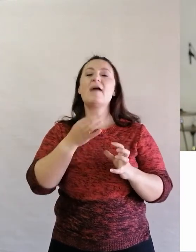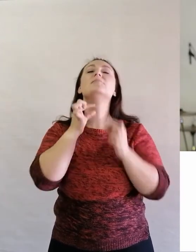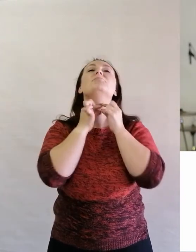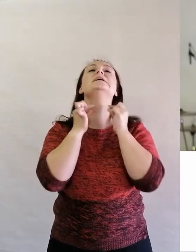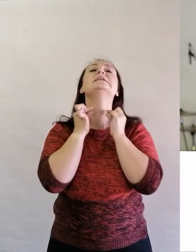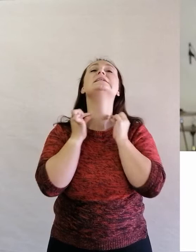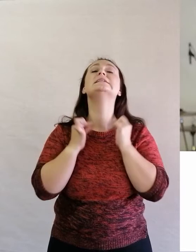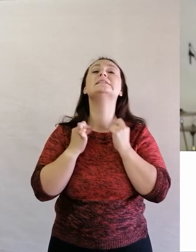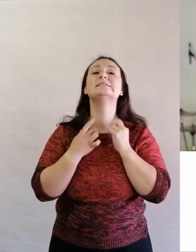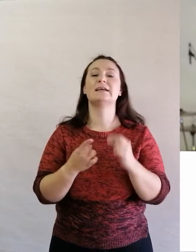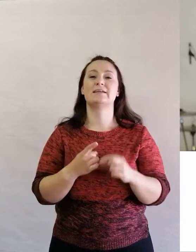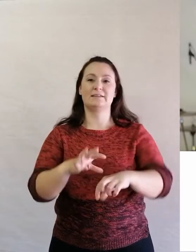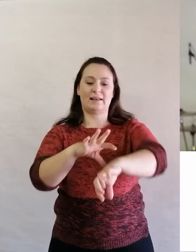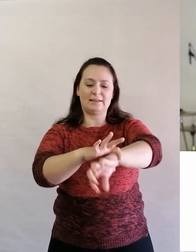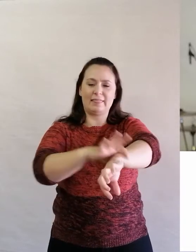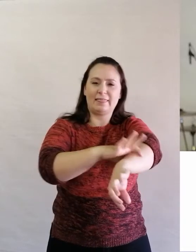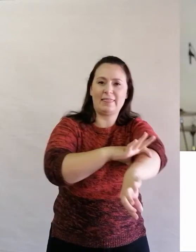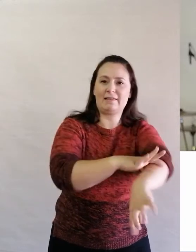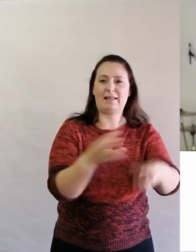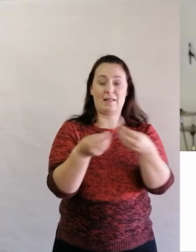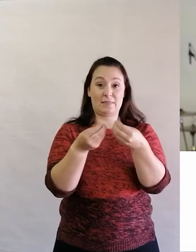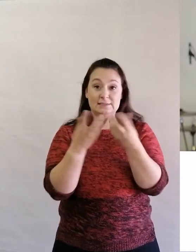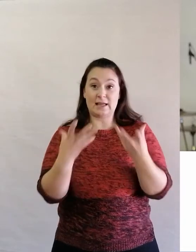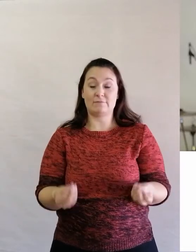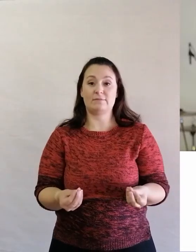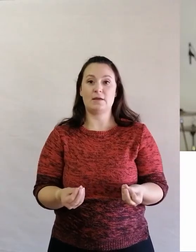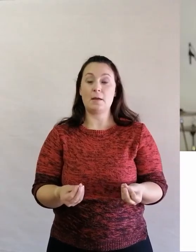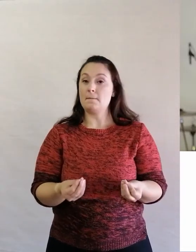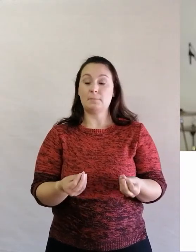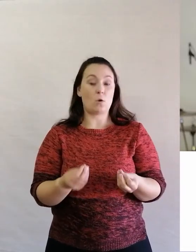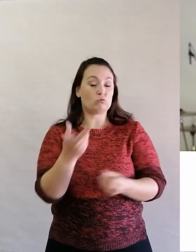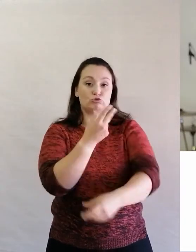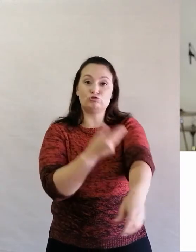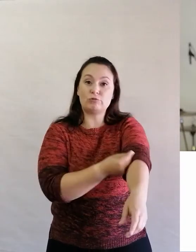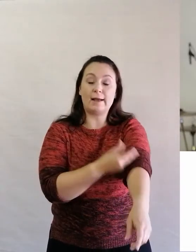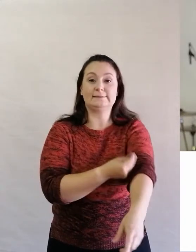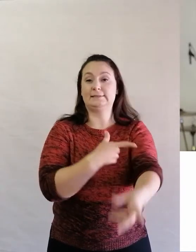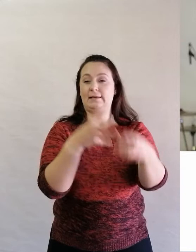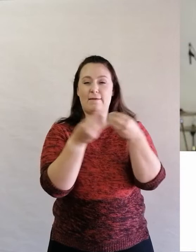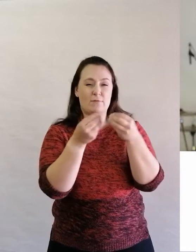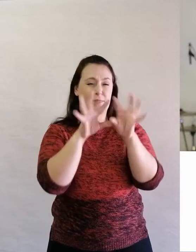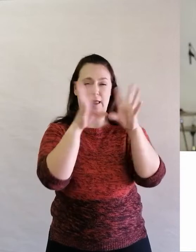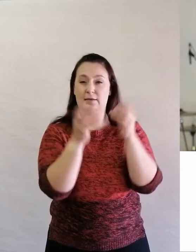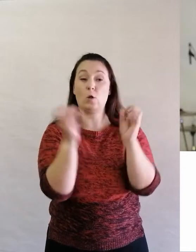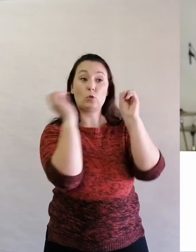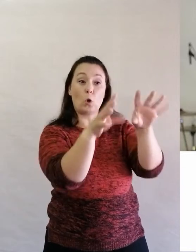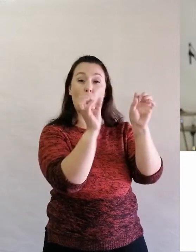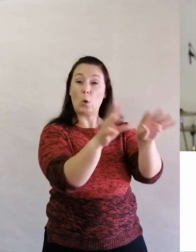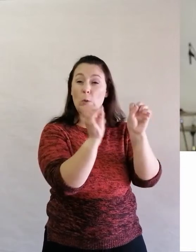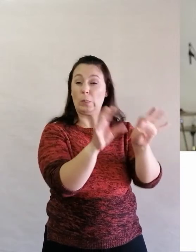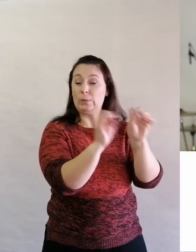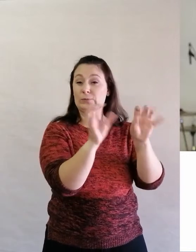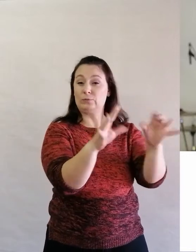neck and, you know, leather around my wrists and that. But I'd thrown my stuff away, all my paraphernalia, all my drugs. I'd flushed down